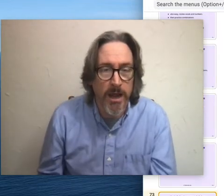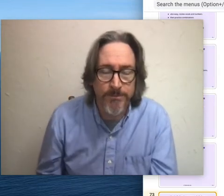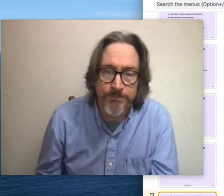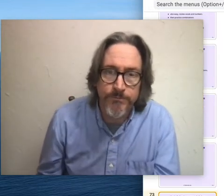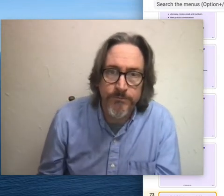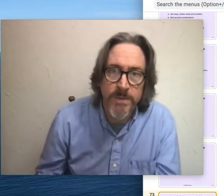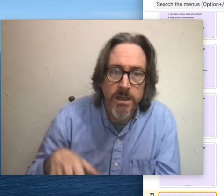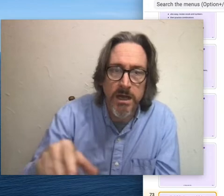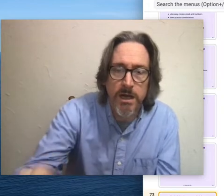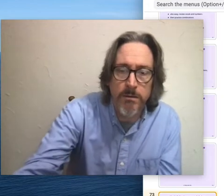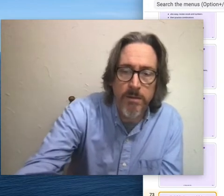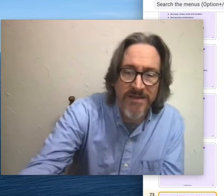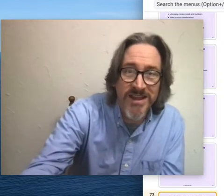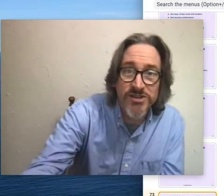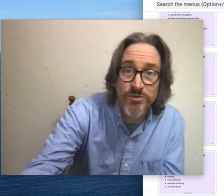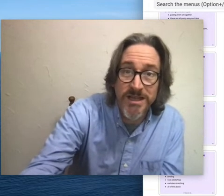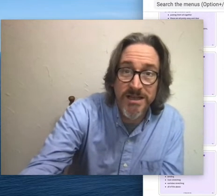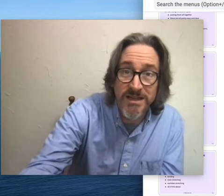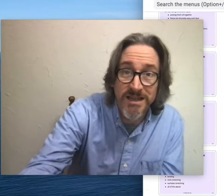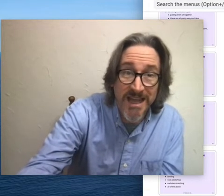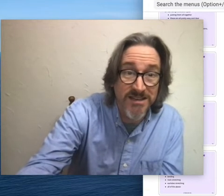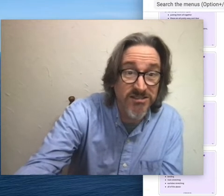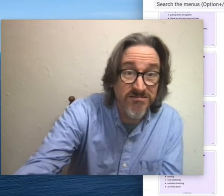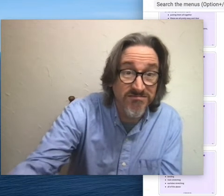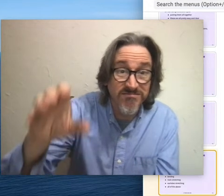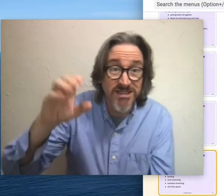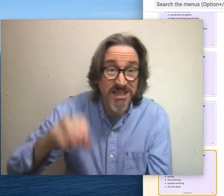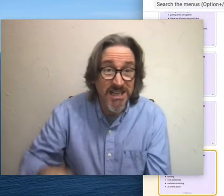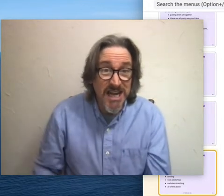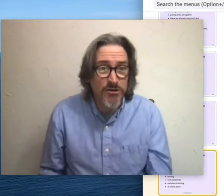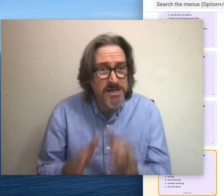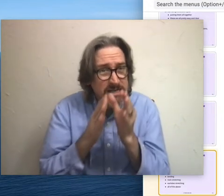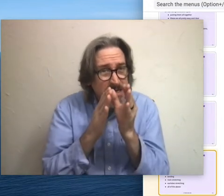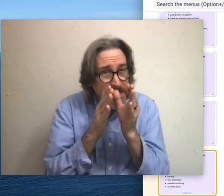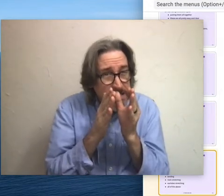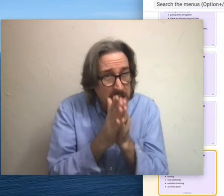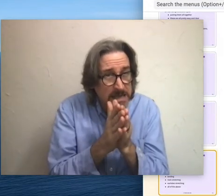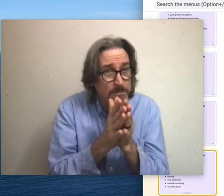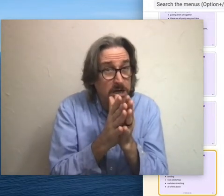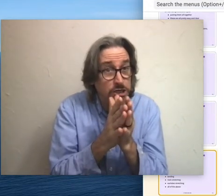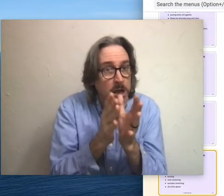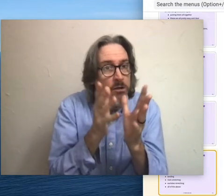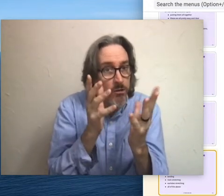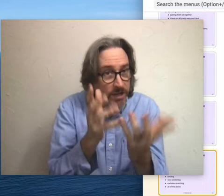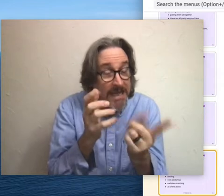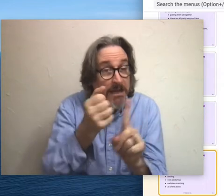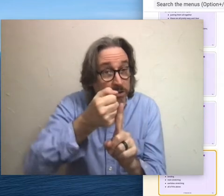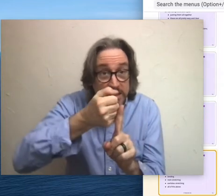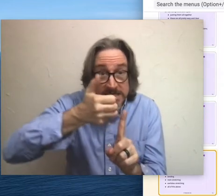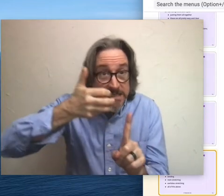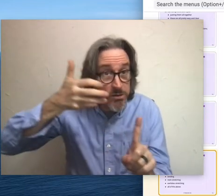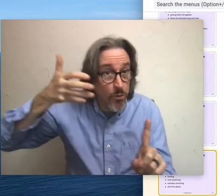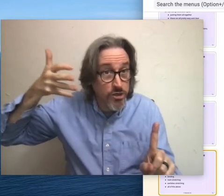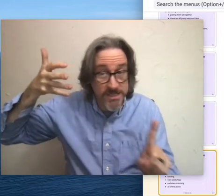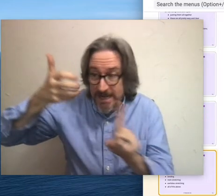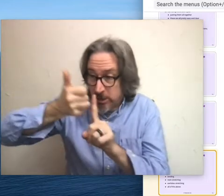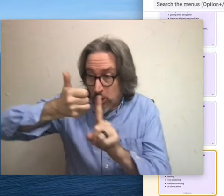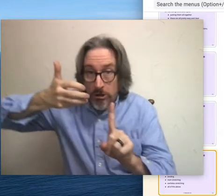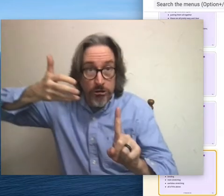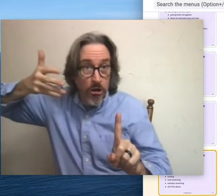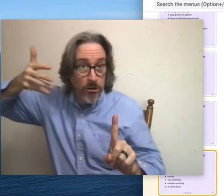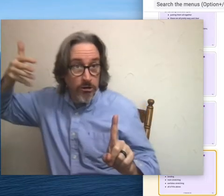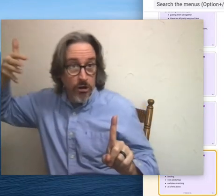apply, and that's really it. There's not that much. The key with this is we're just